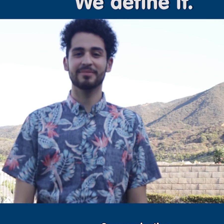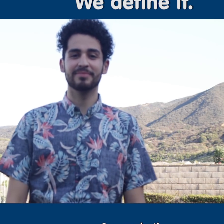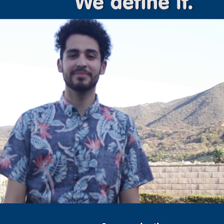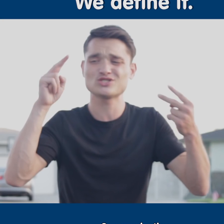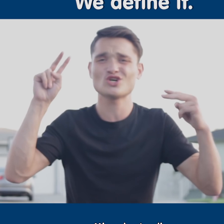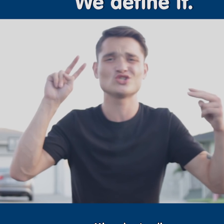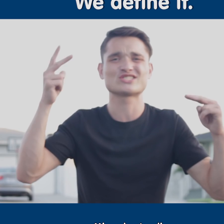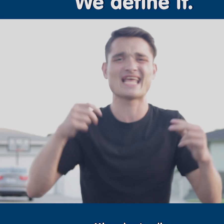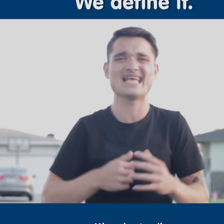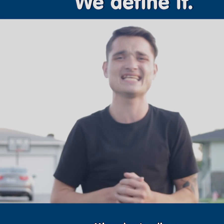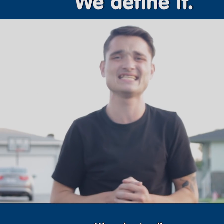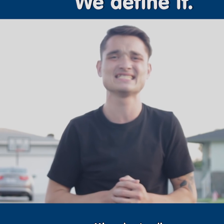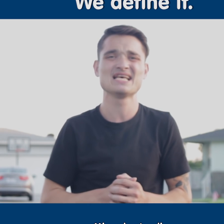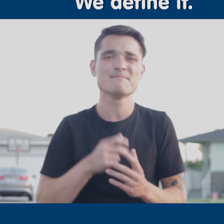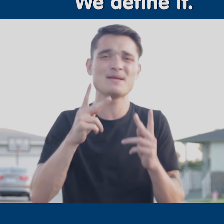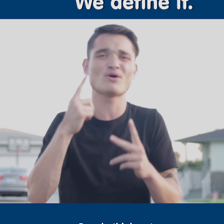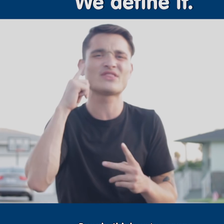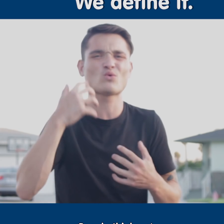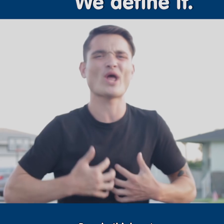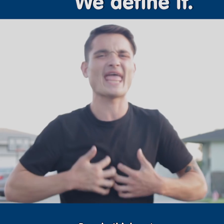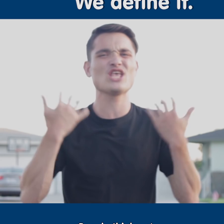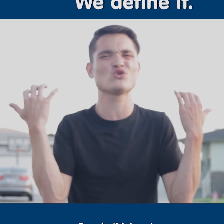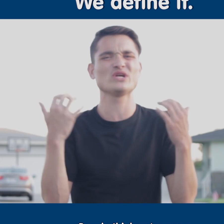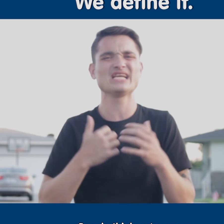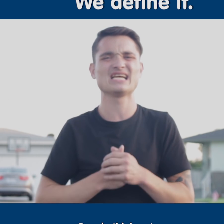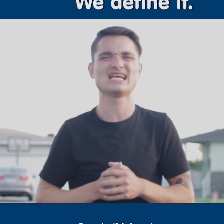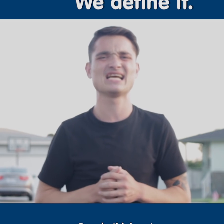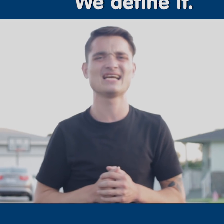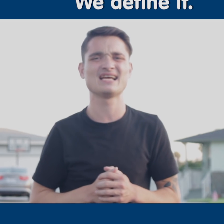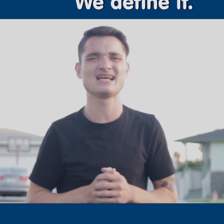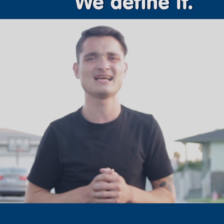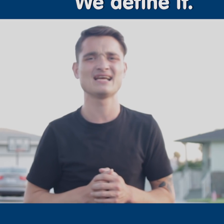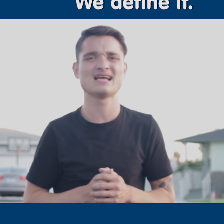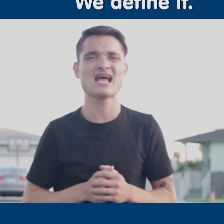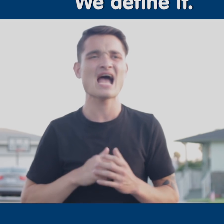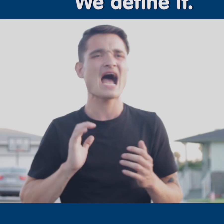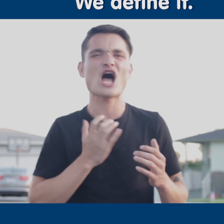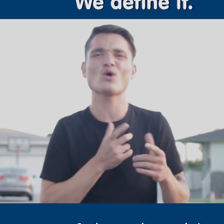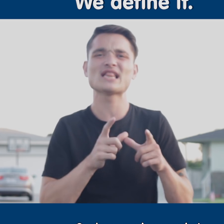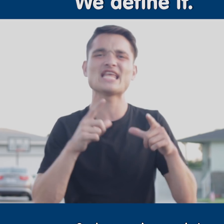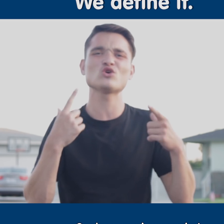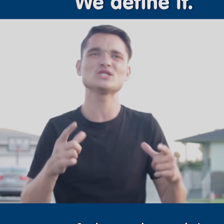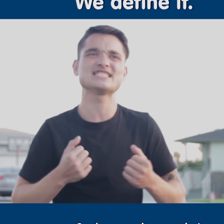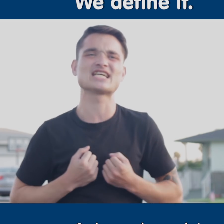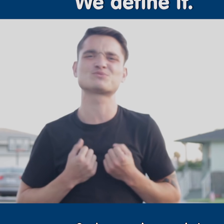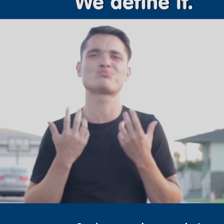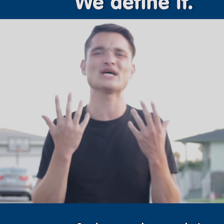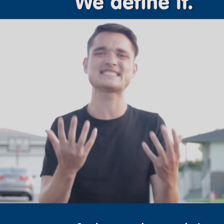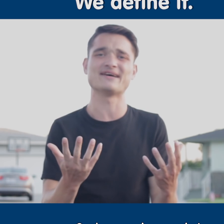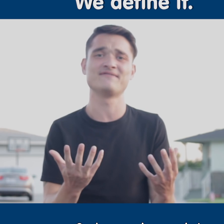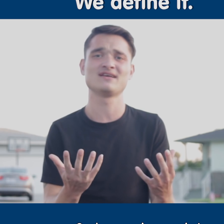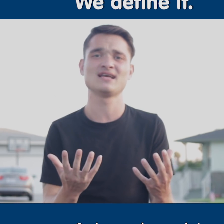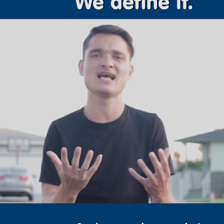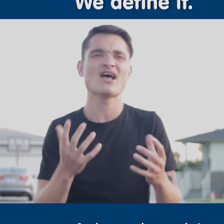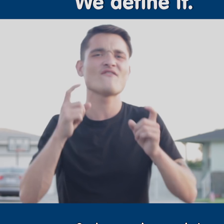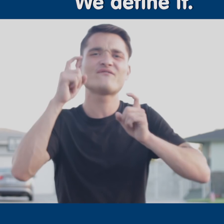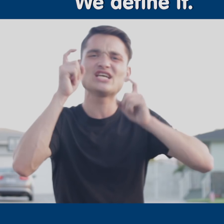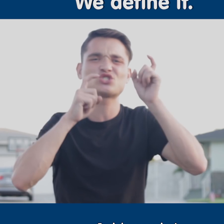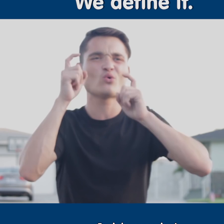Communication misunderstandings. People think we're angry. Our language is expressive, facial